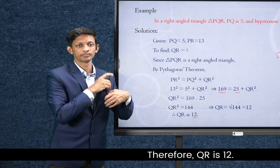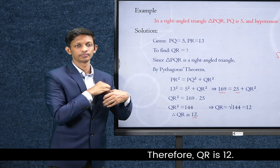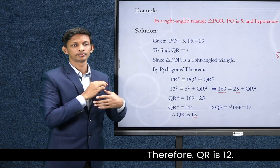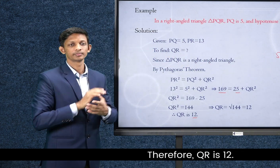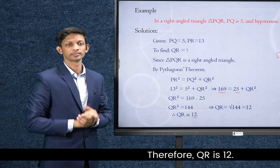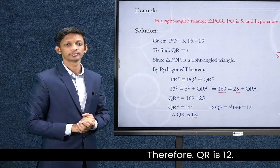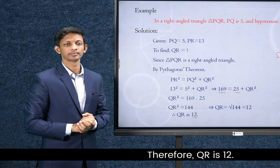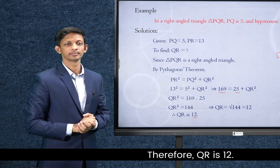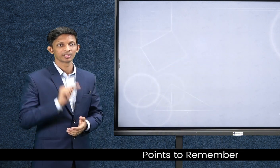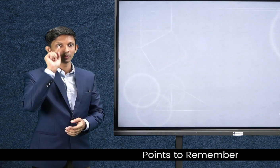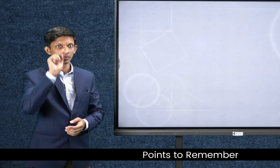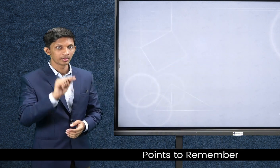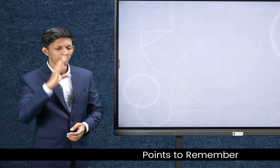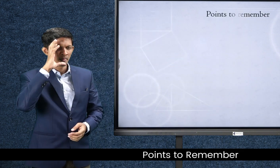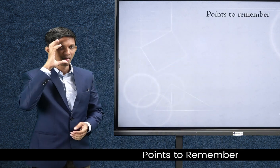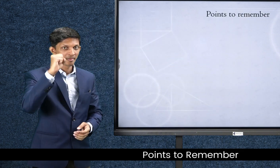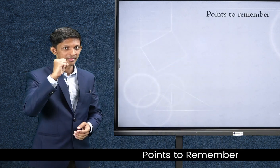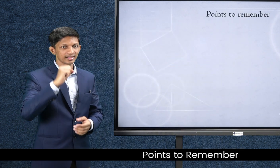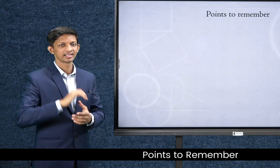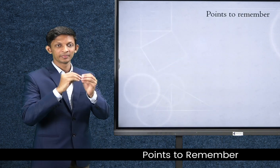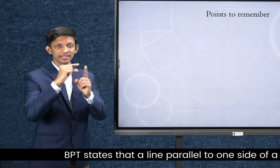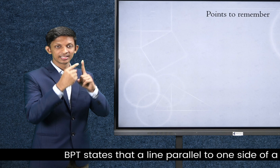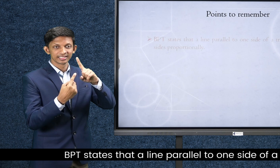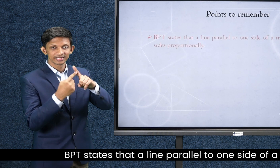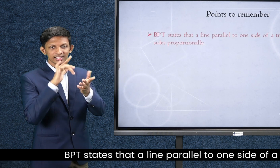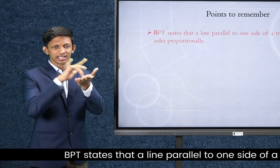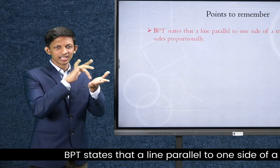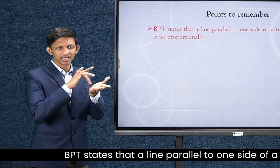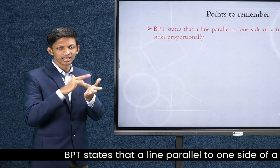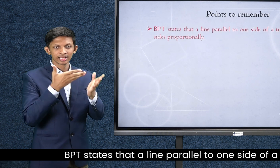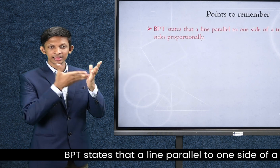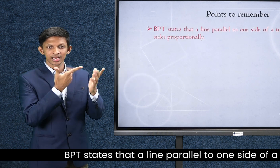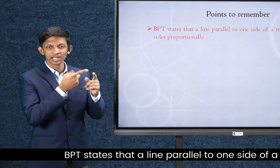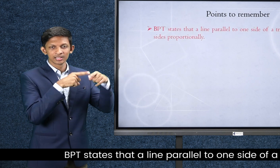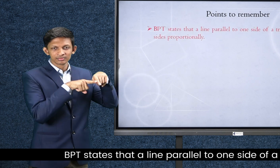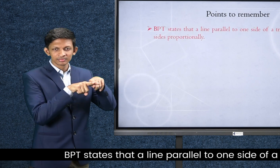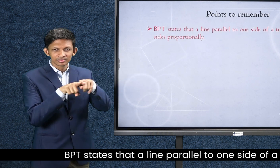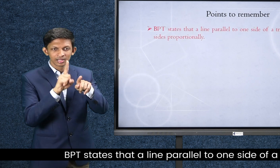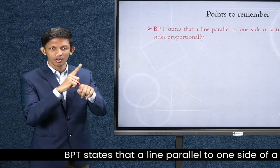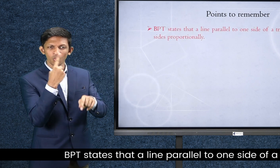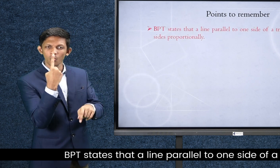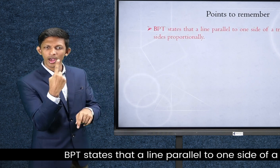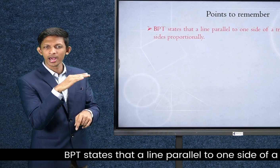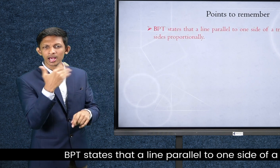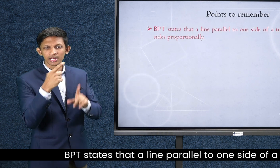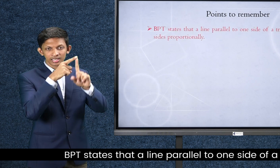Therefore, QR is 12. Points to remember. Basic Proportionality Theorem states that a line parallel to one side of a